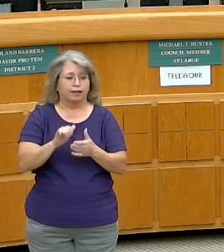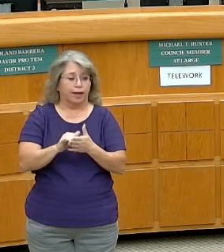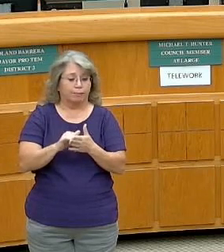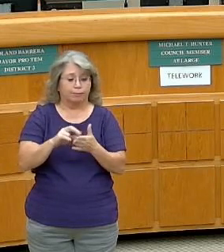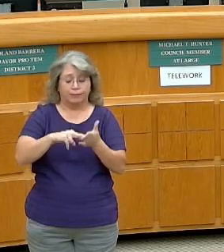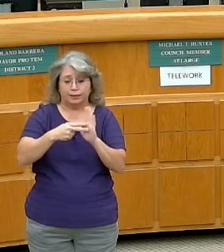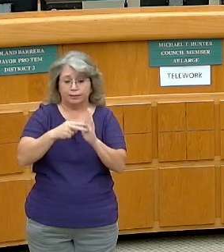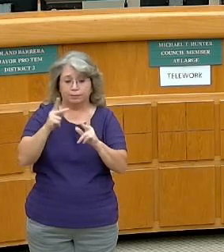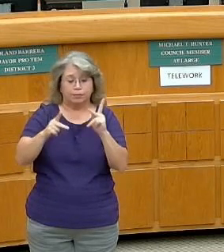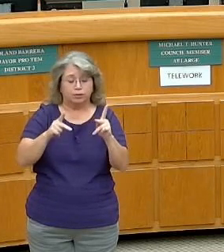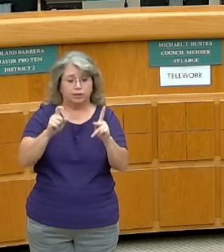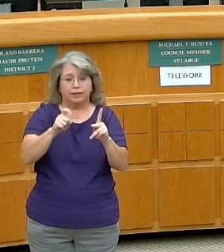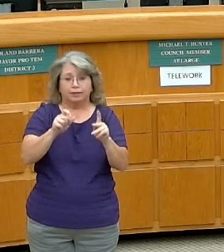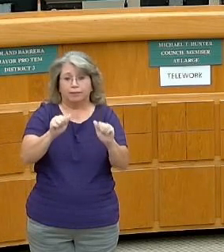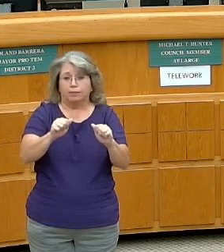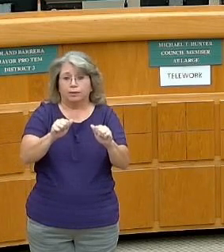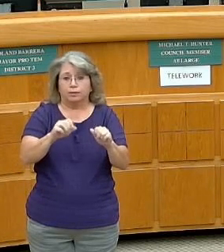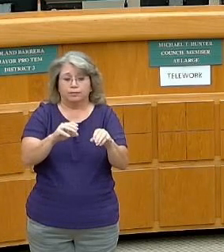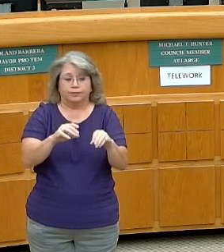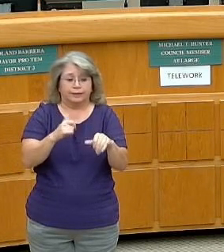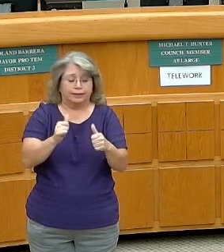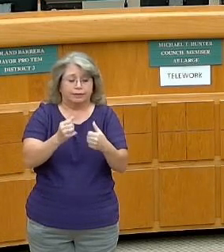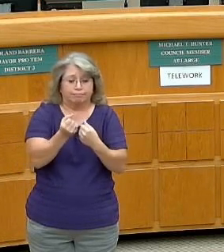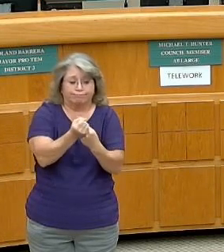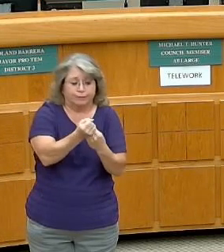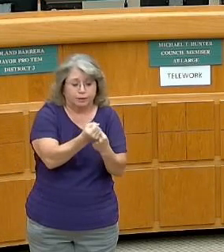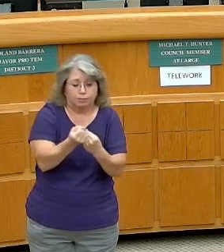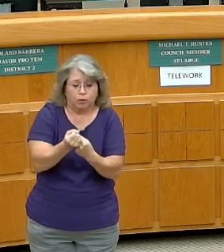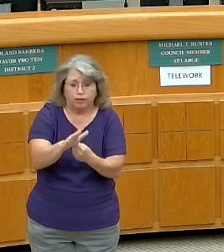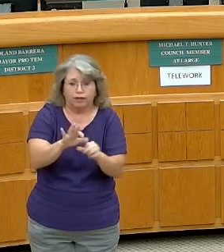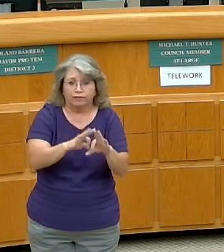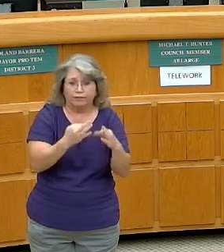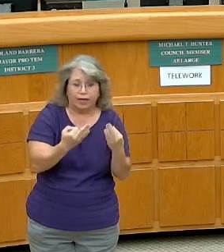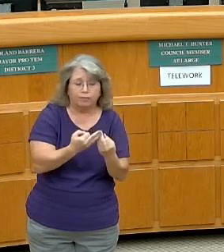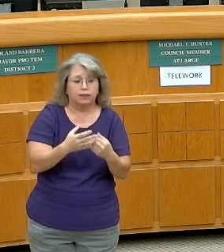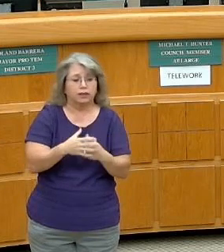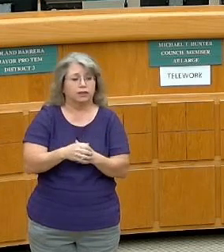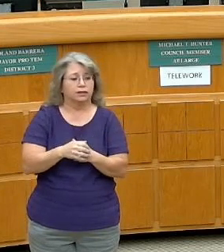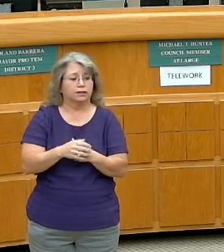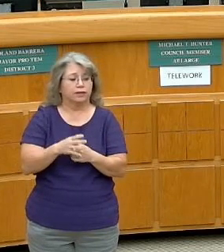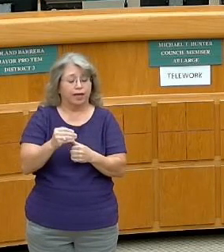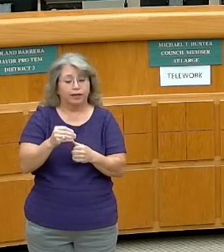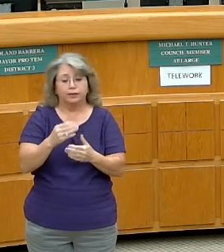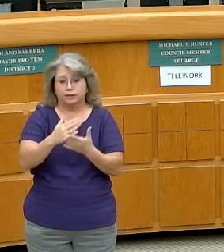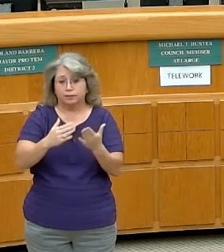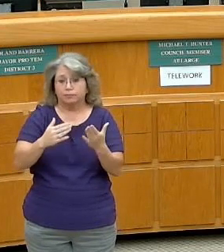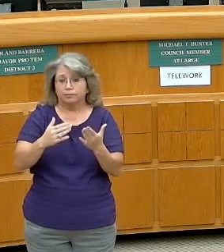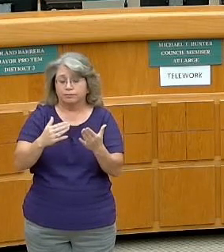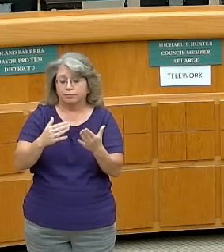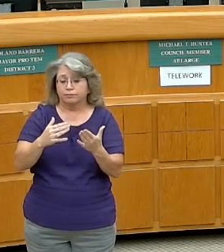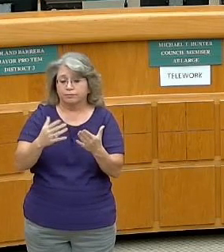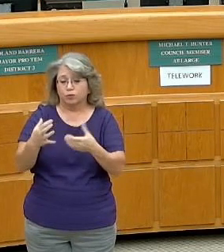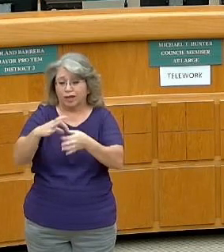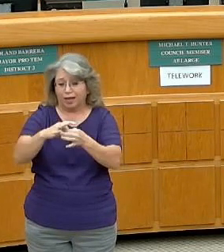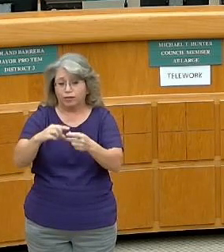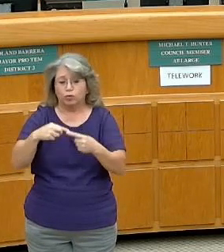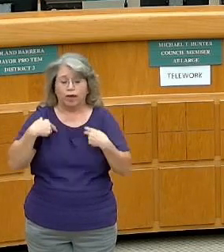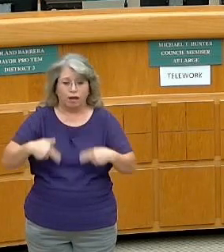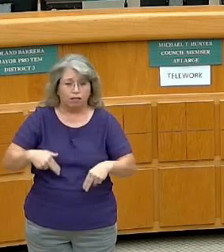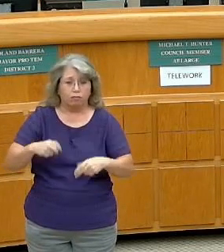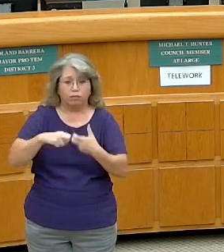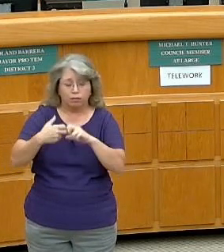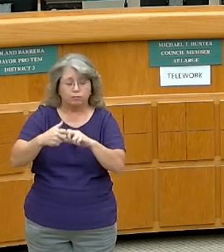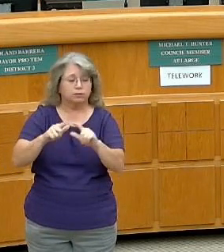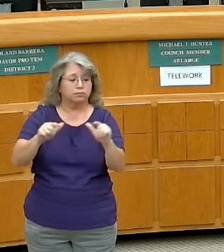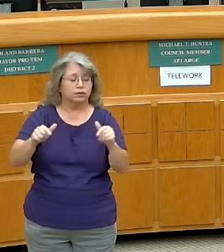their families, and even all the health issues involved with that. So less than a week ago, I was in D.C. To vote